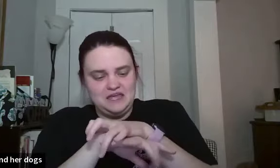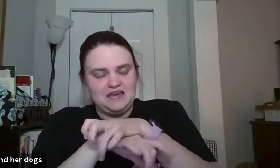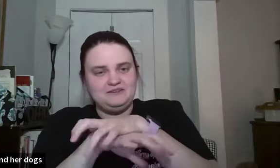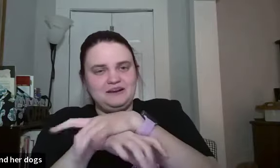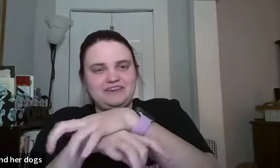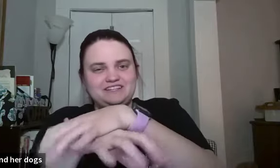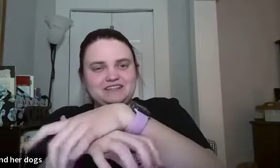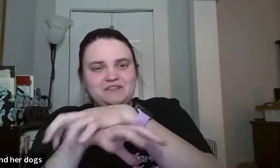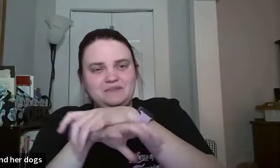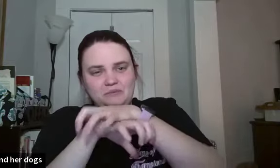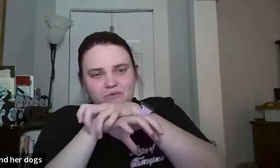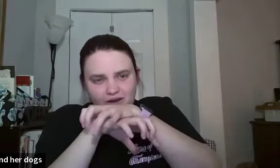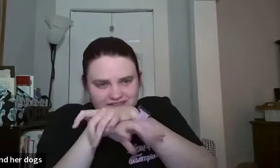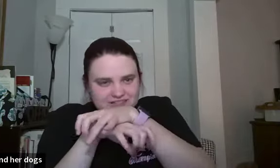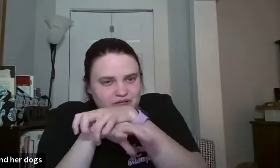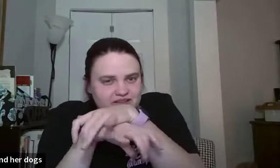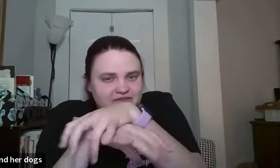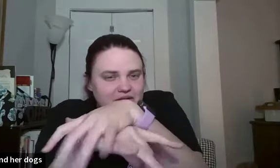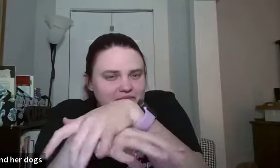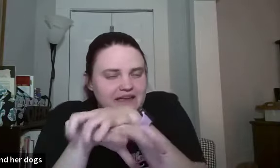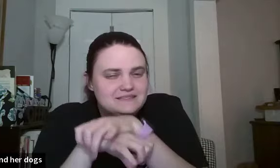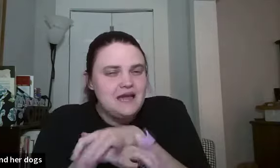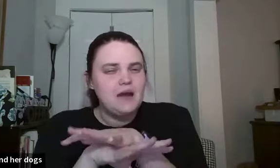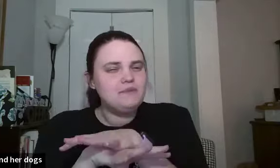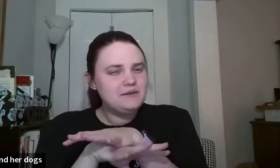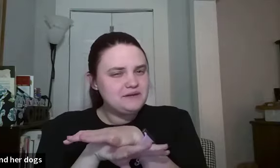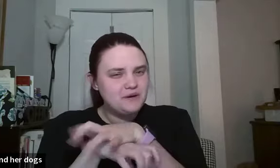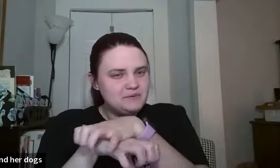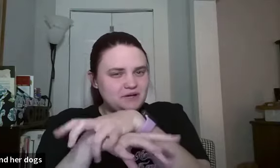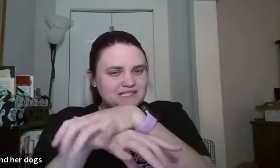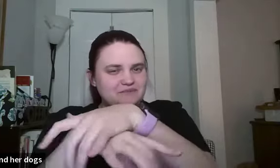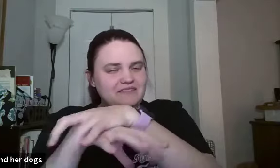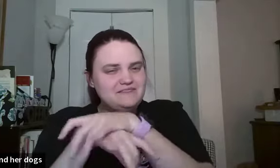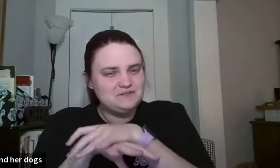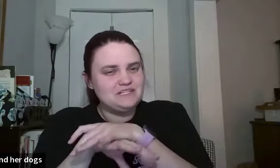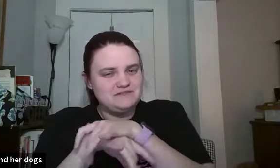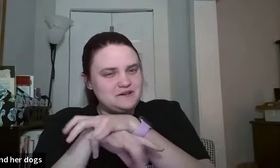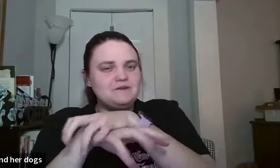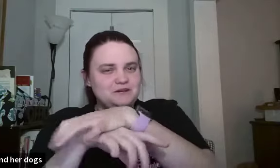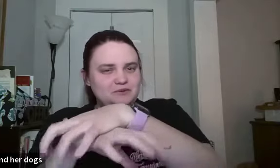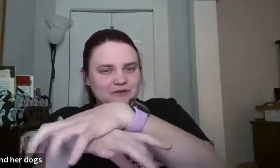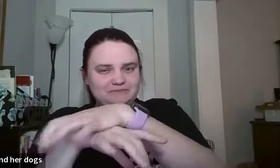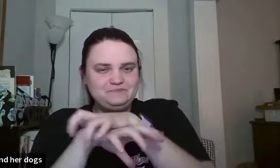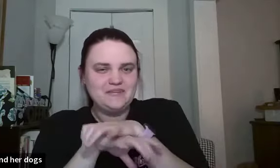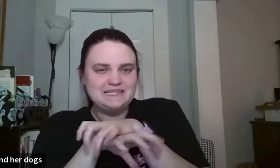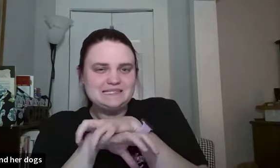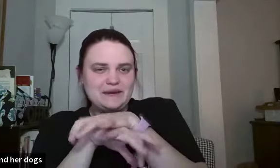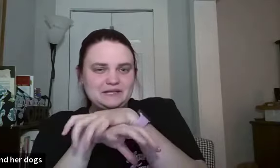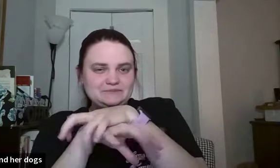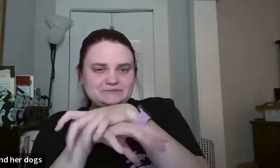And I don't know. I think I just love like the constant wiggling of the legs. I'm not a big bug person, but I think this one is a very, very cute one. Spider.